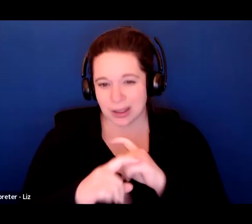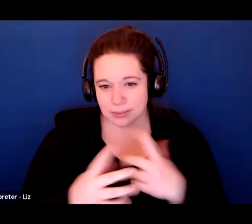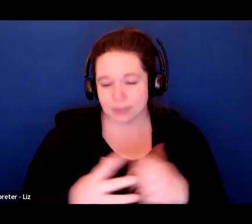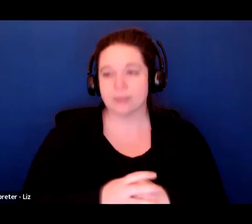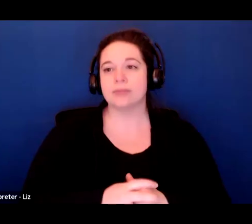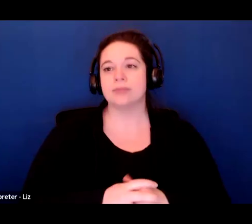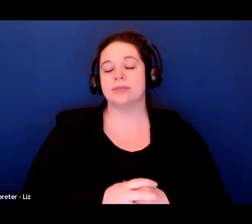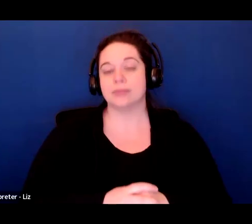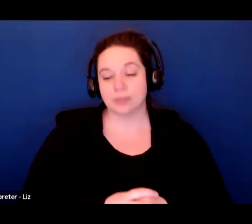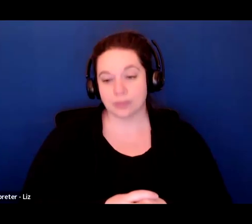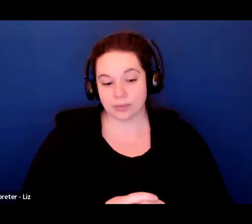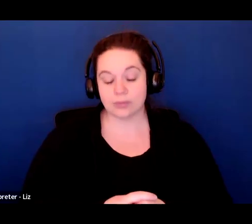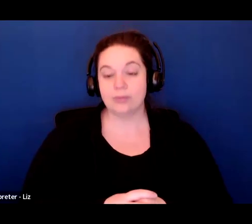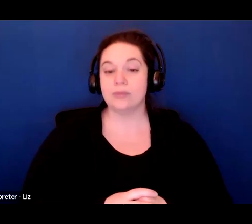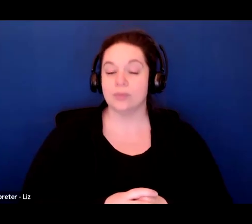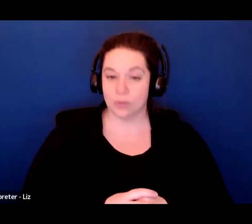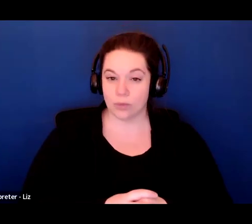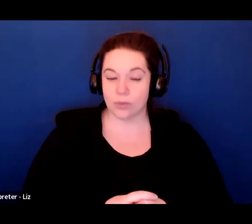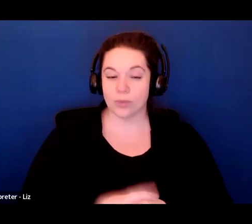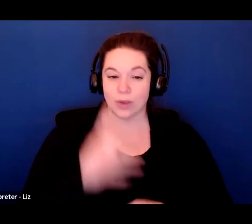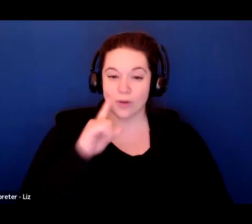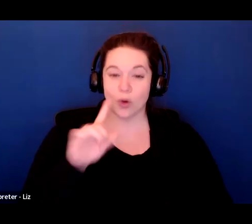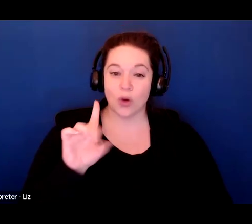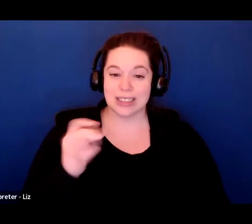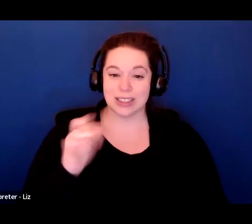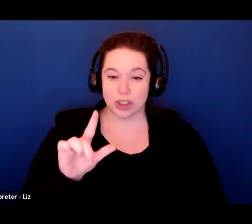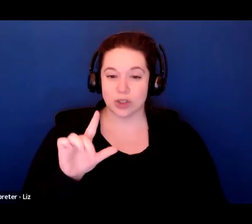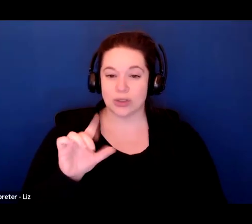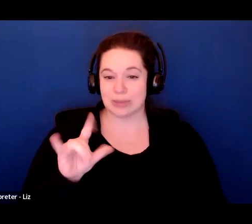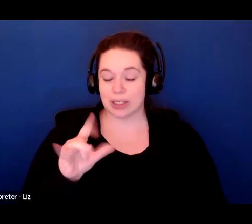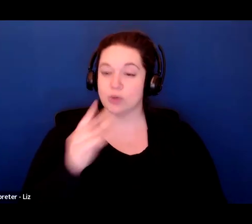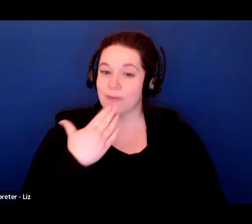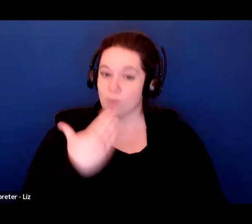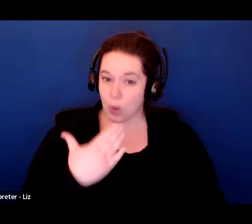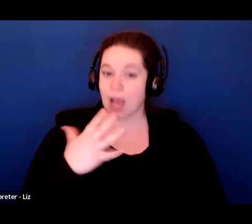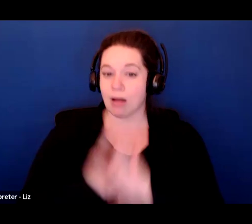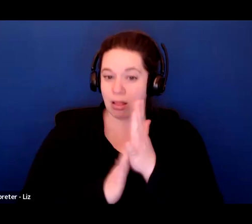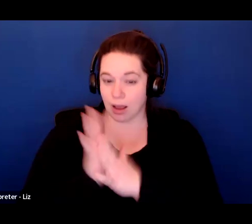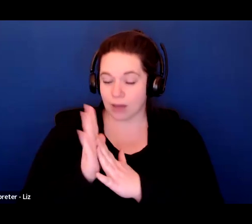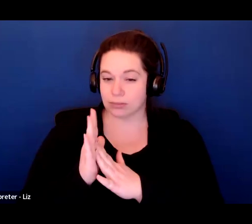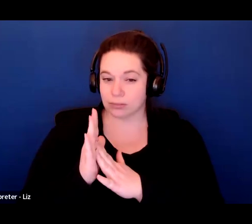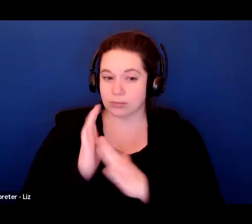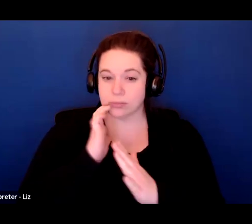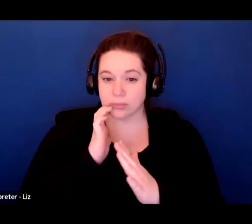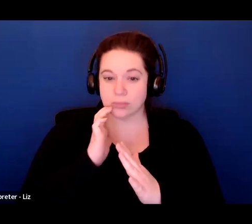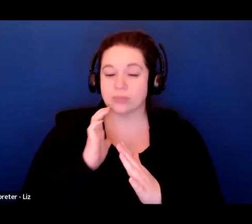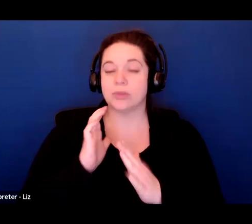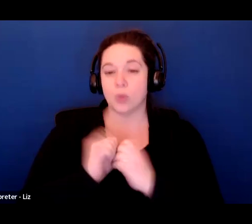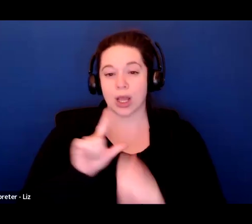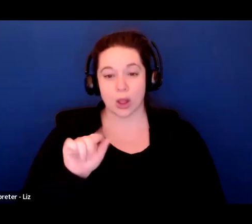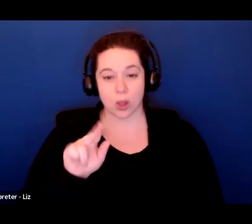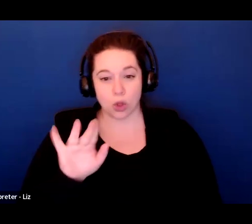So you want to go in and you want to do a well-gloved, um,